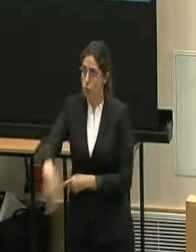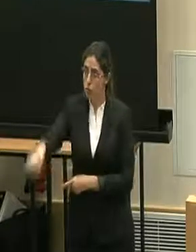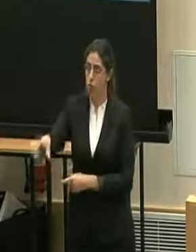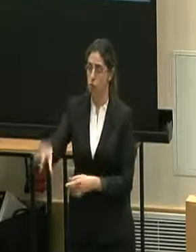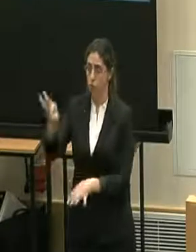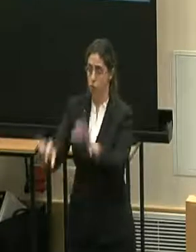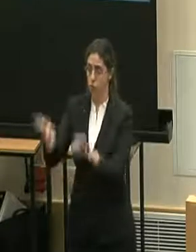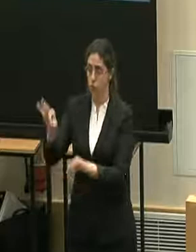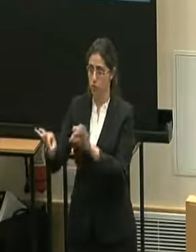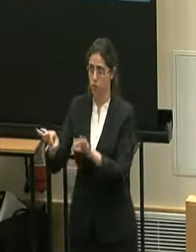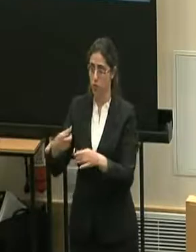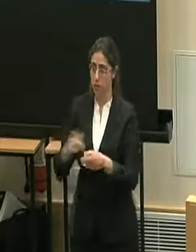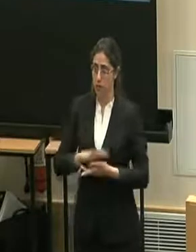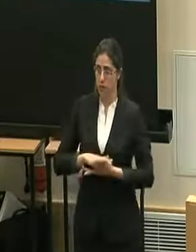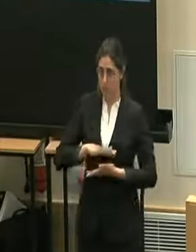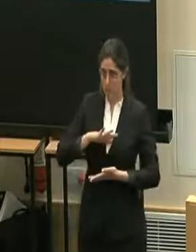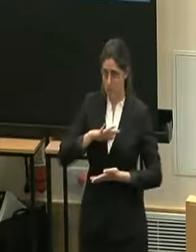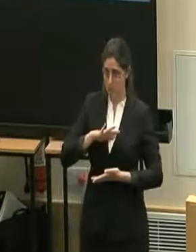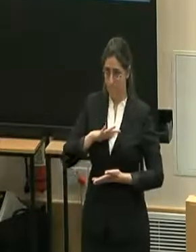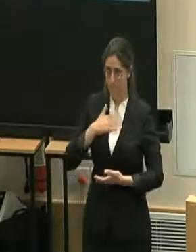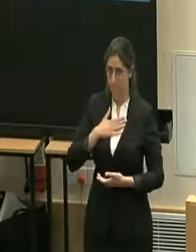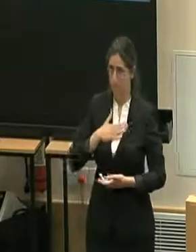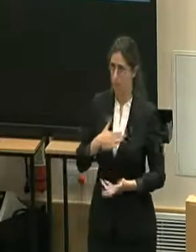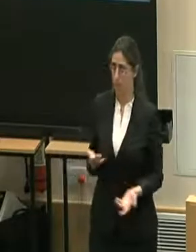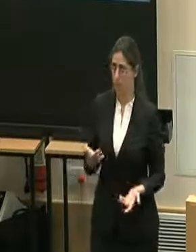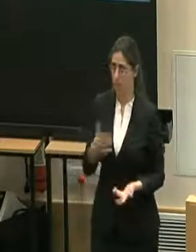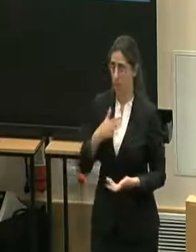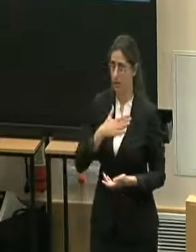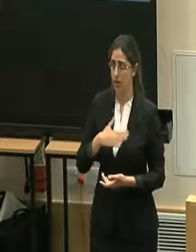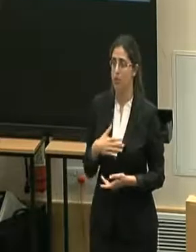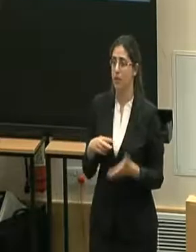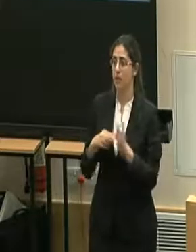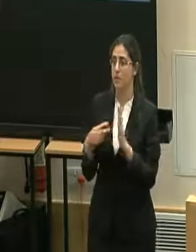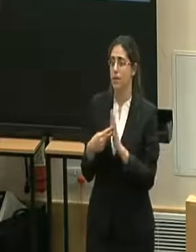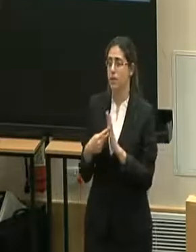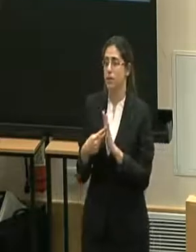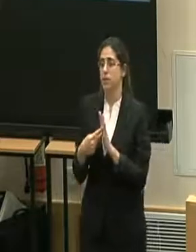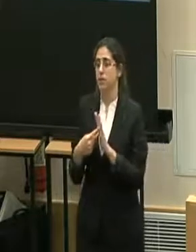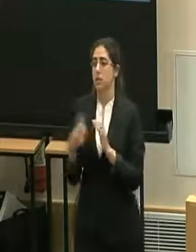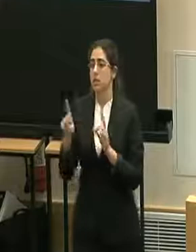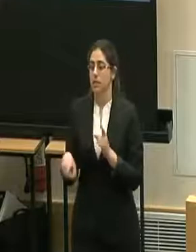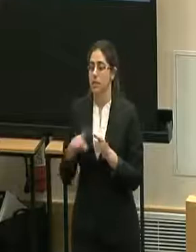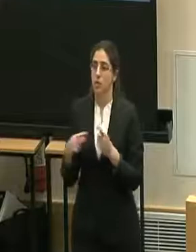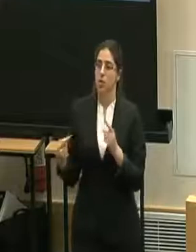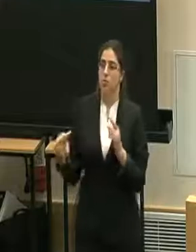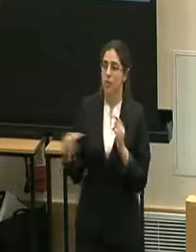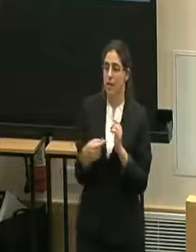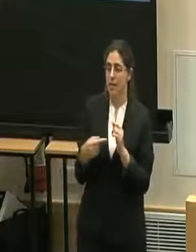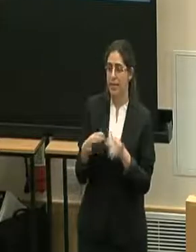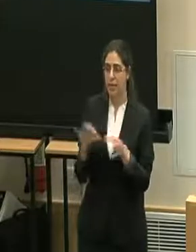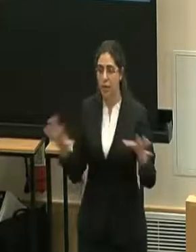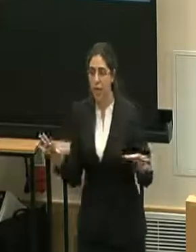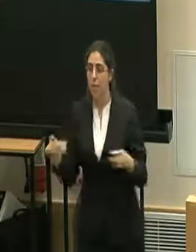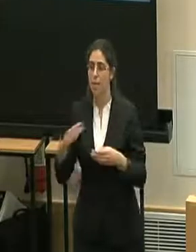Now, capability obviously requires negative freedom. All the barriers have to be removed,